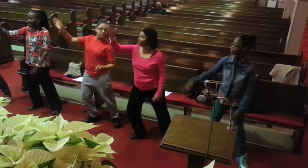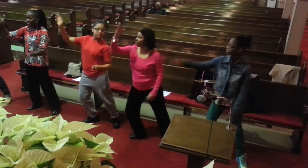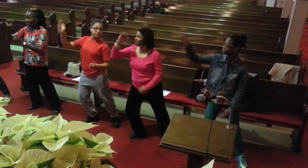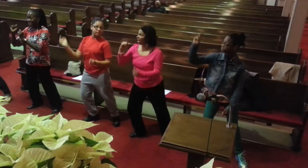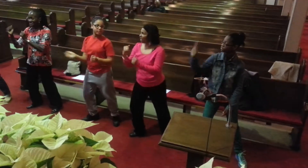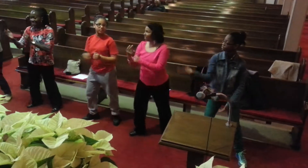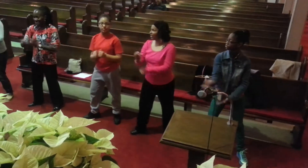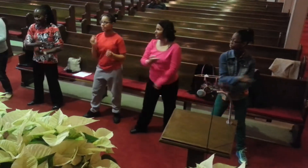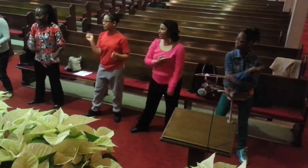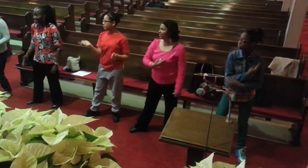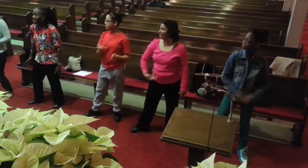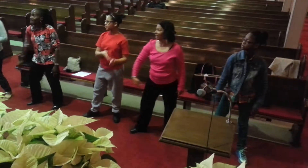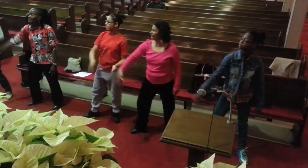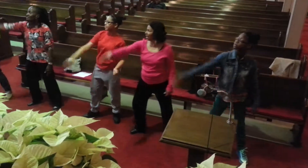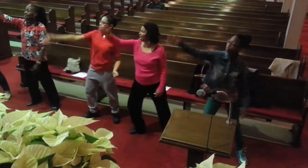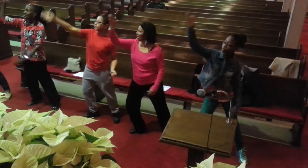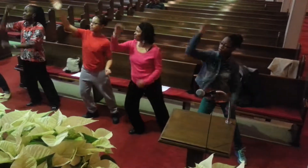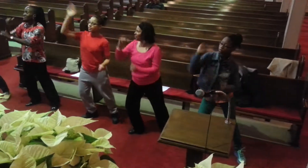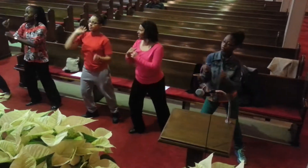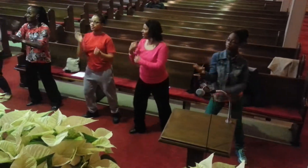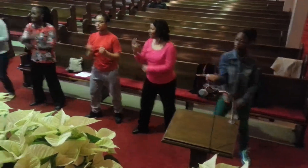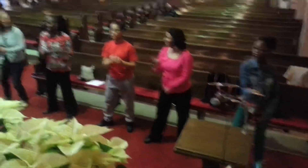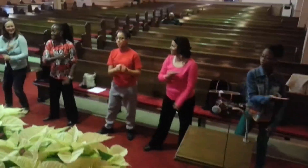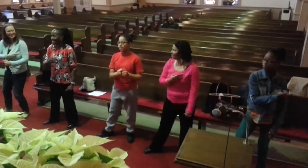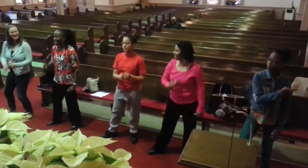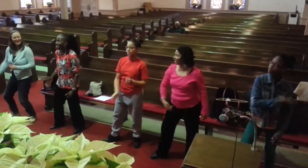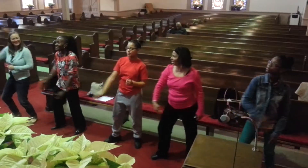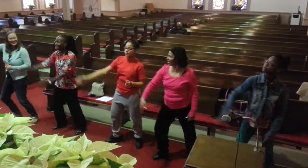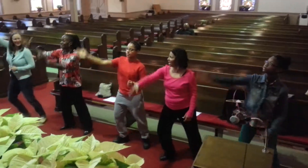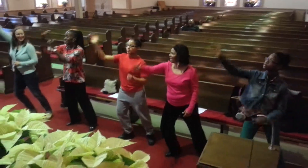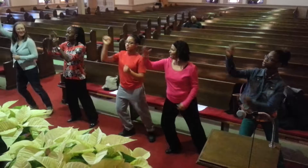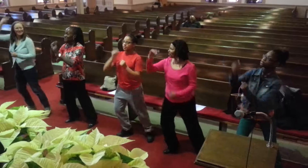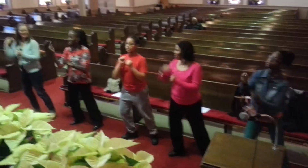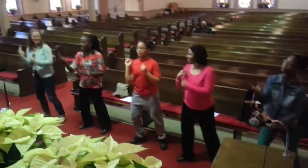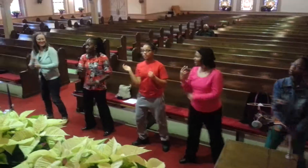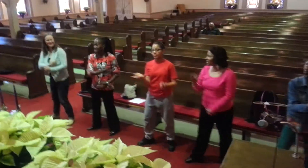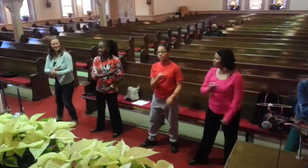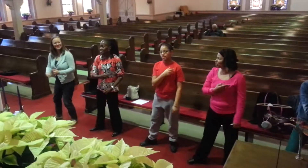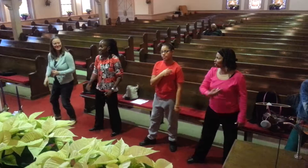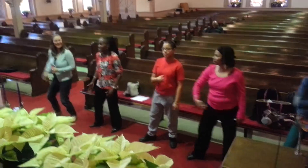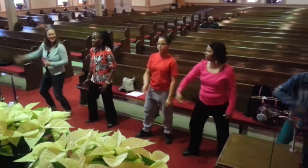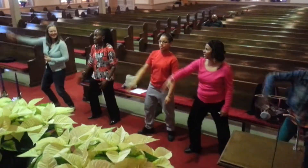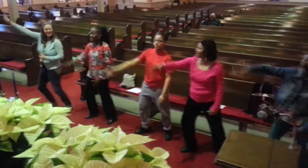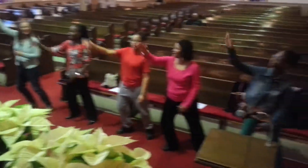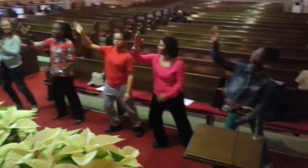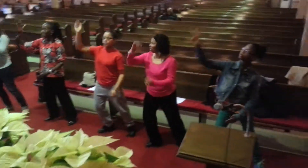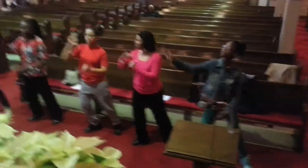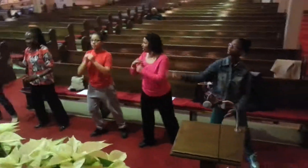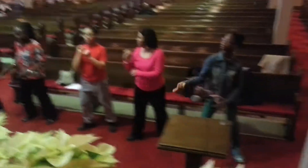little more God. God with us. God with us. But you don't speed it up. Just make it